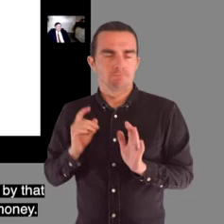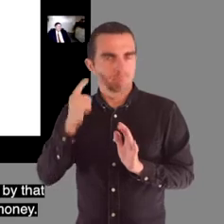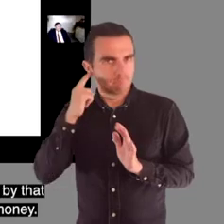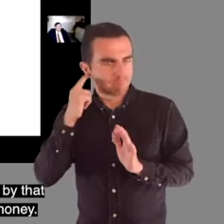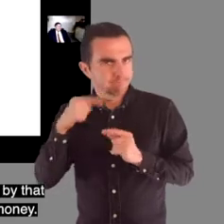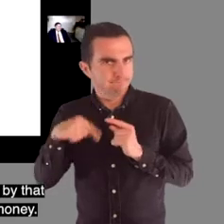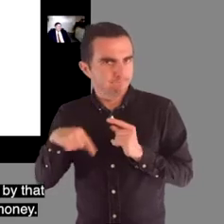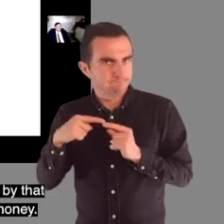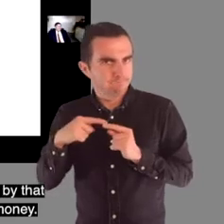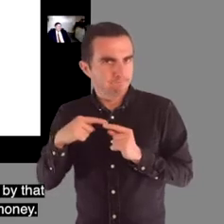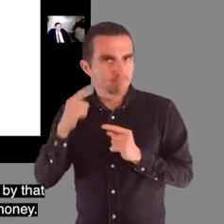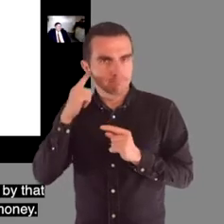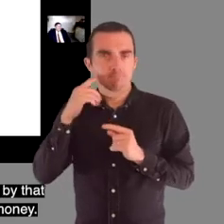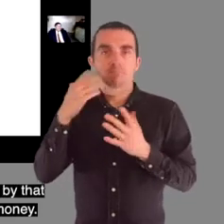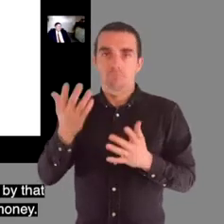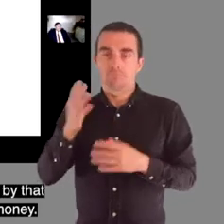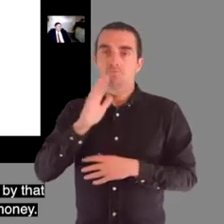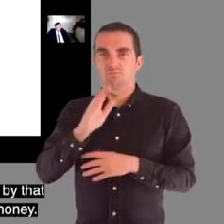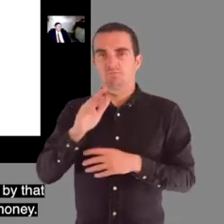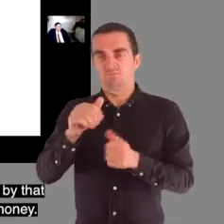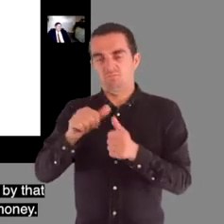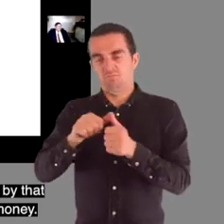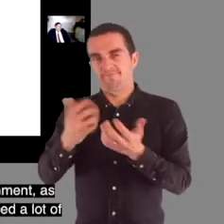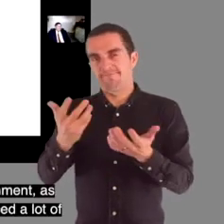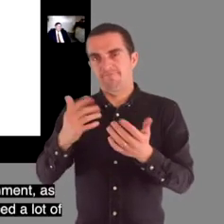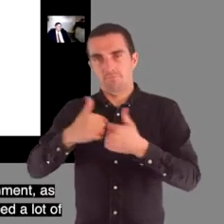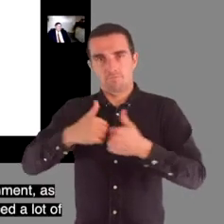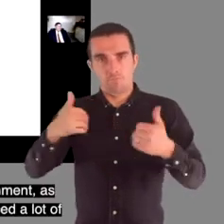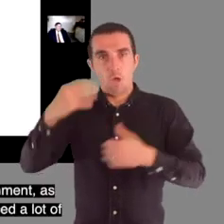by that, the government did not give DPSA money.